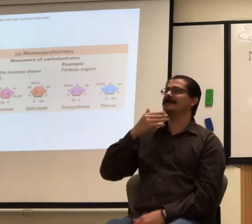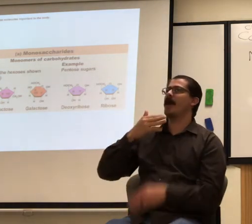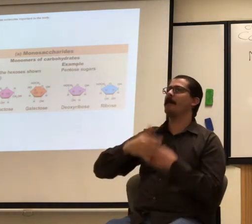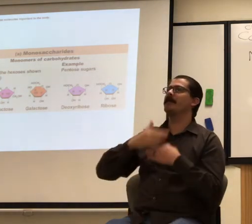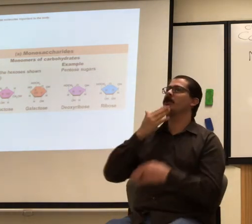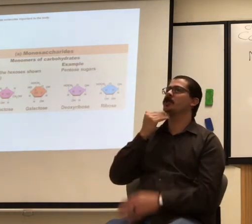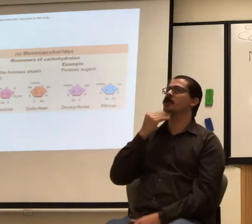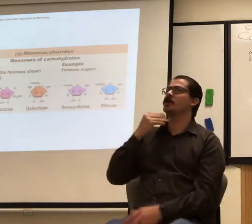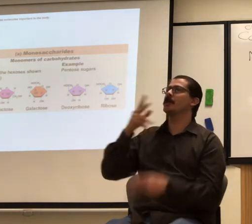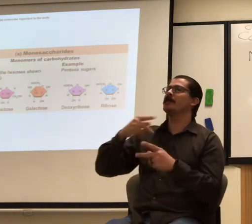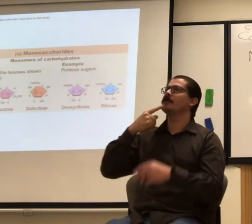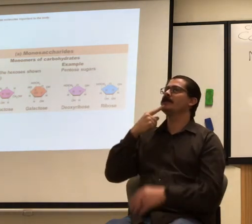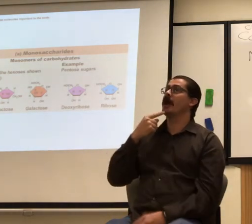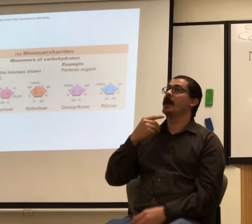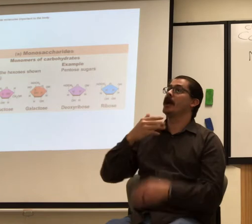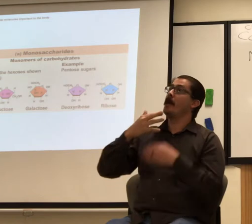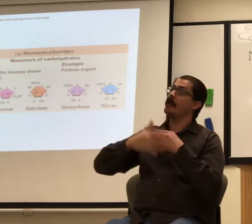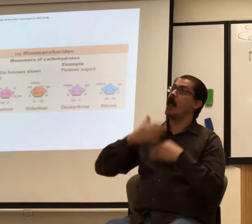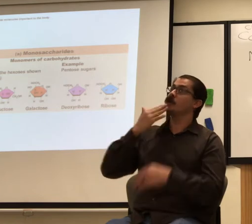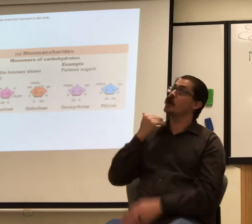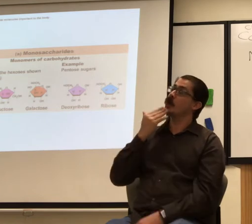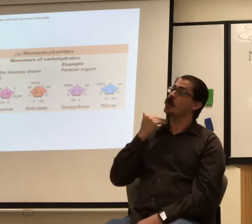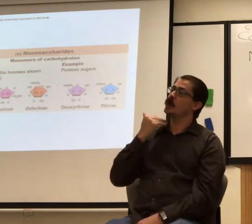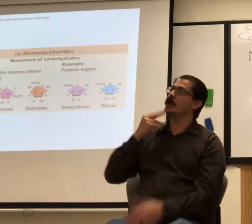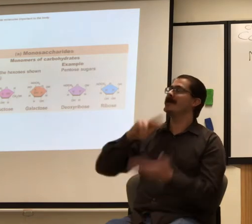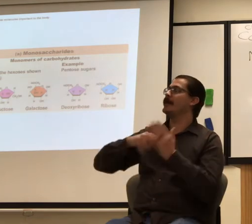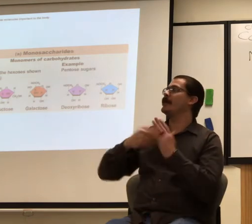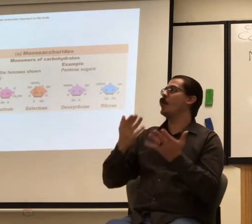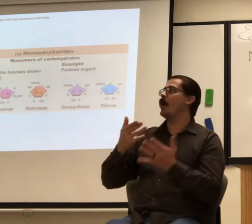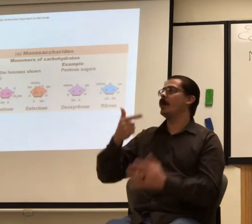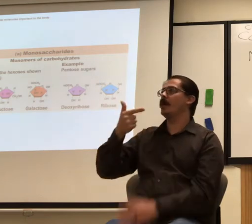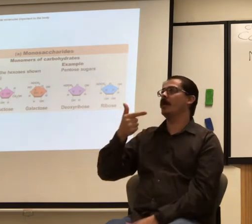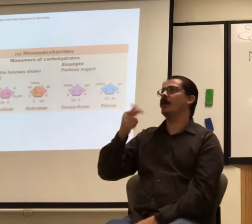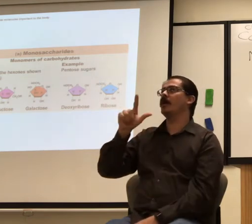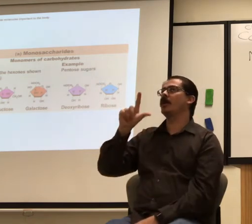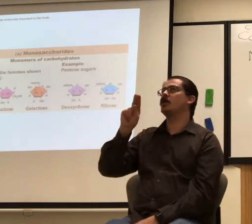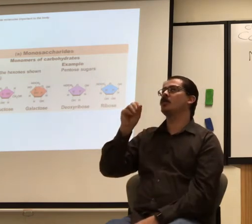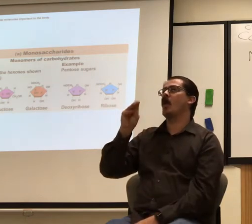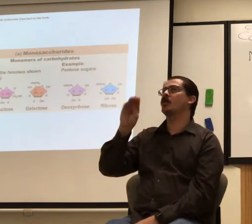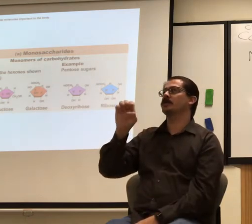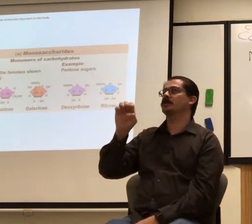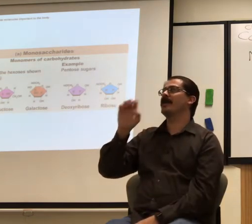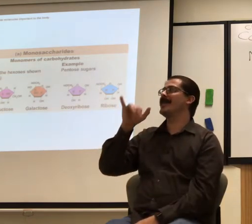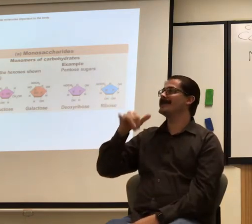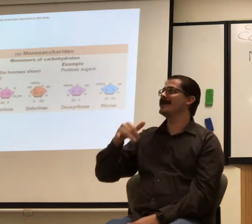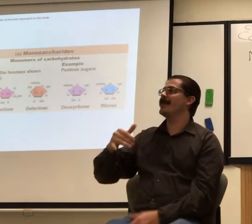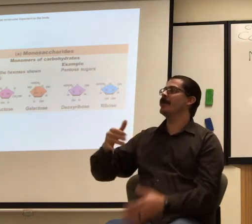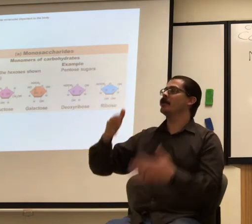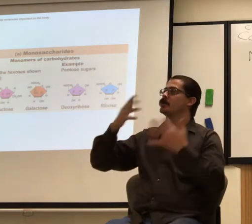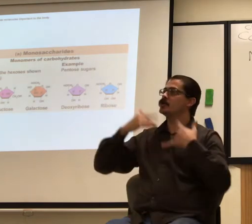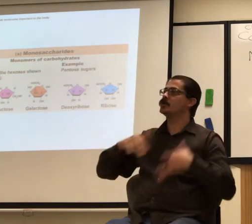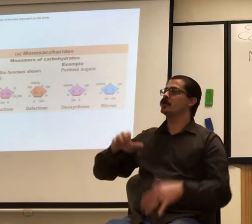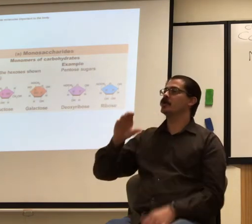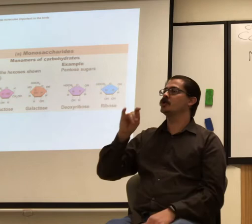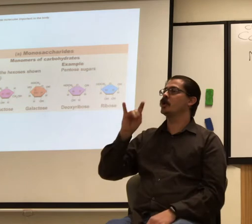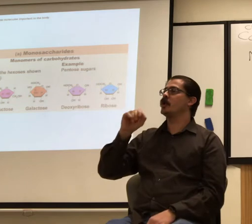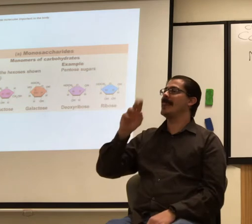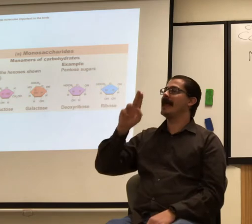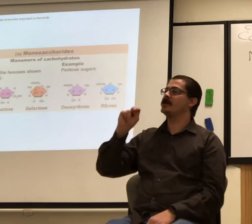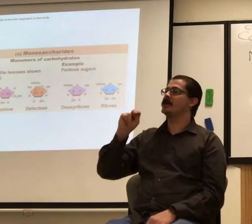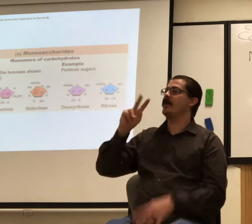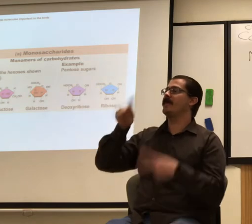people say blood sugar, they mean glucose. That's the circulation form of sugar.